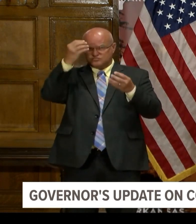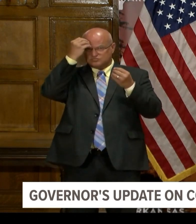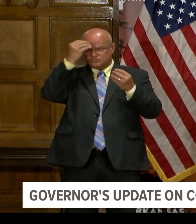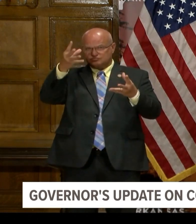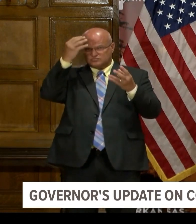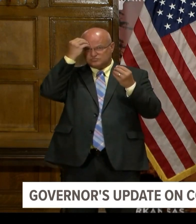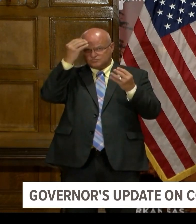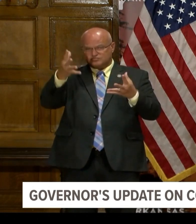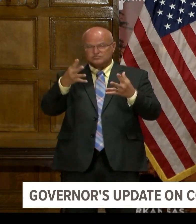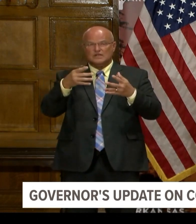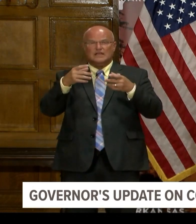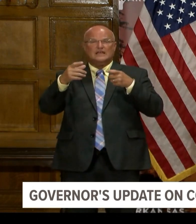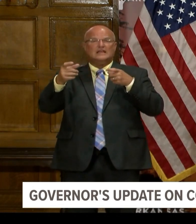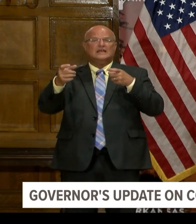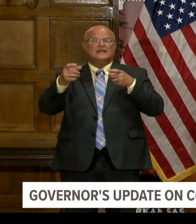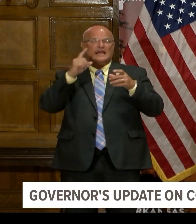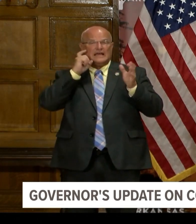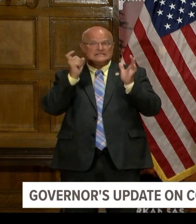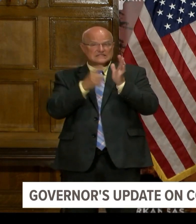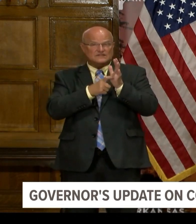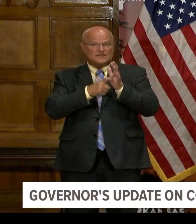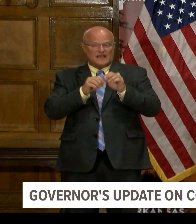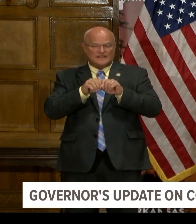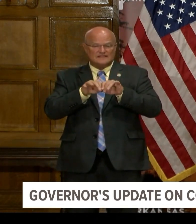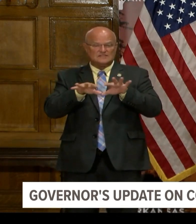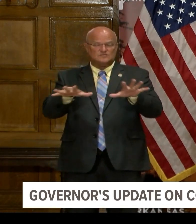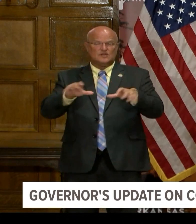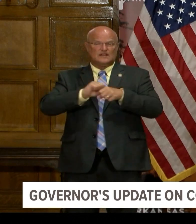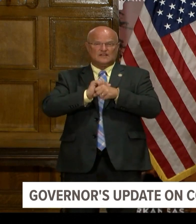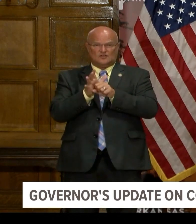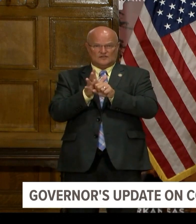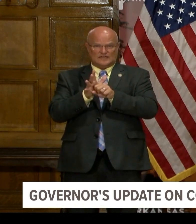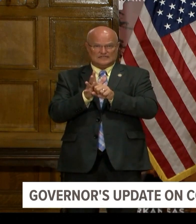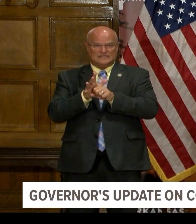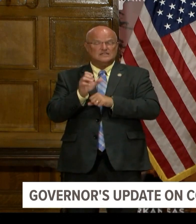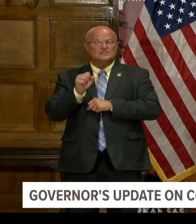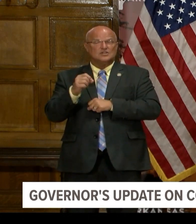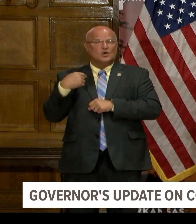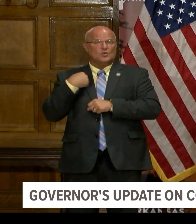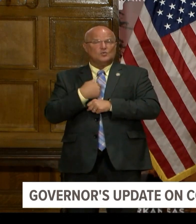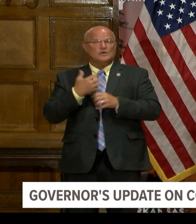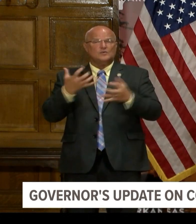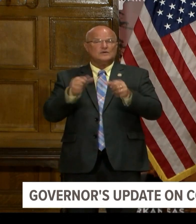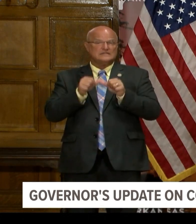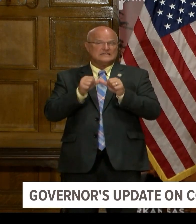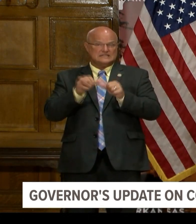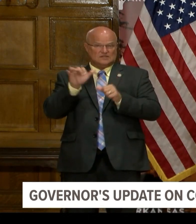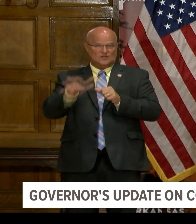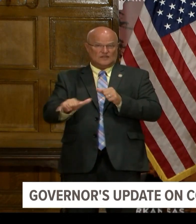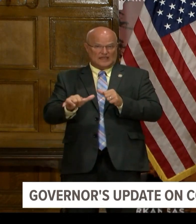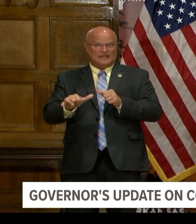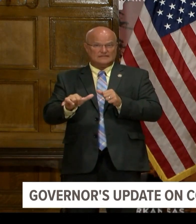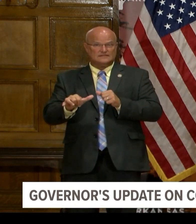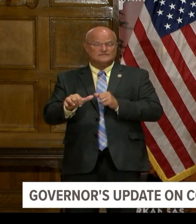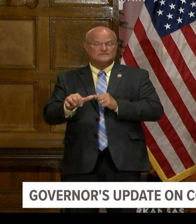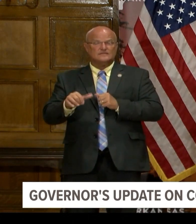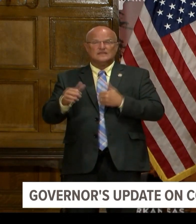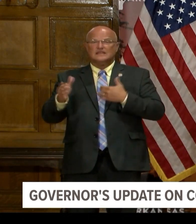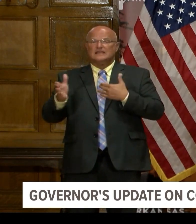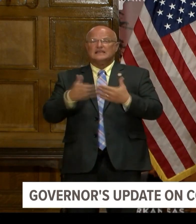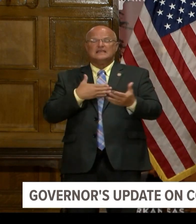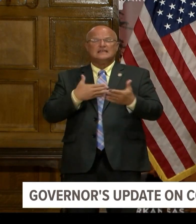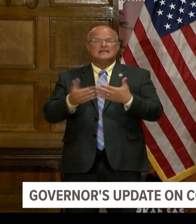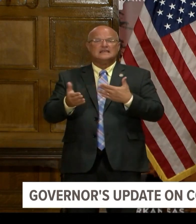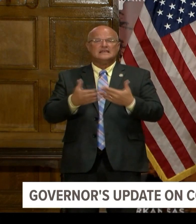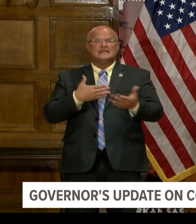and controlling the spread of the virus. And so we want to be able to continue that pattern even,